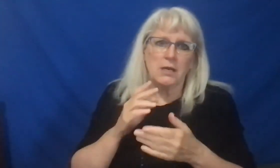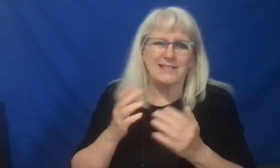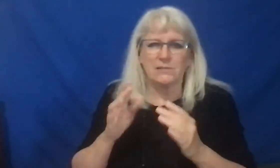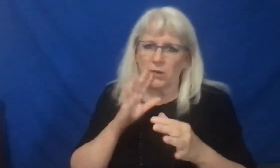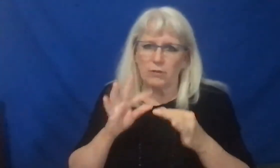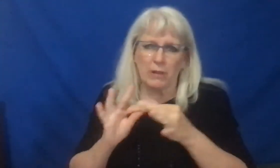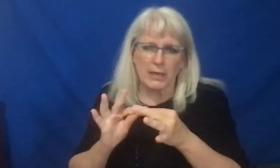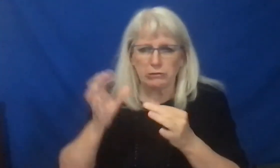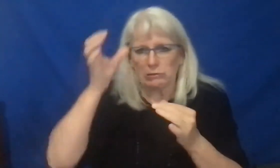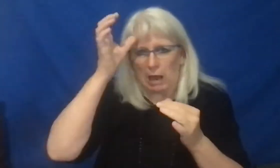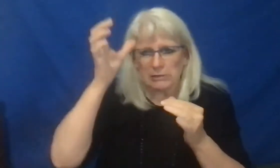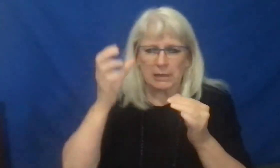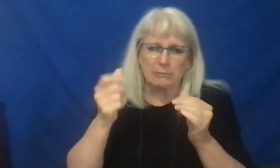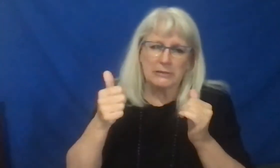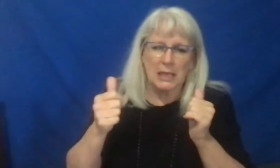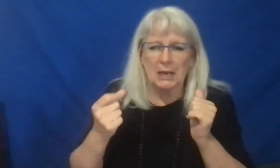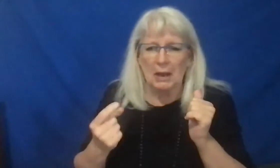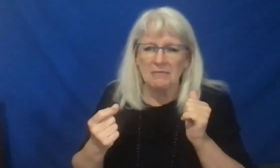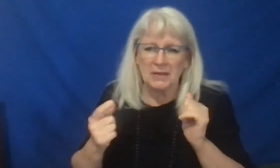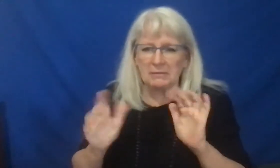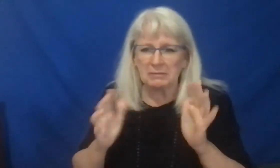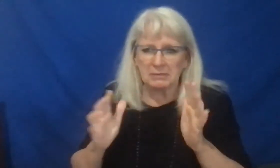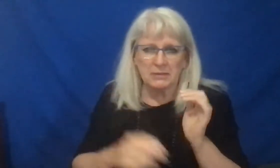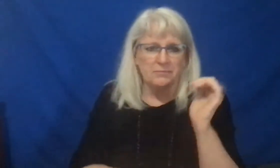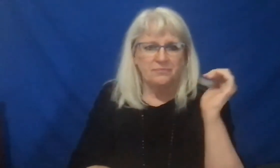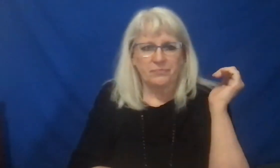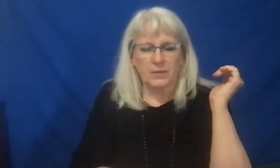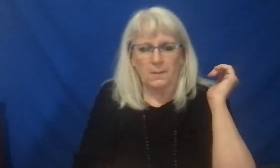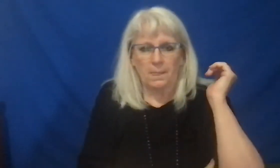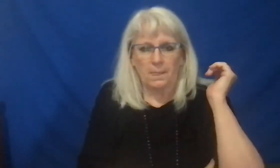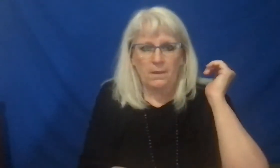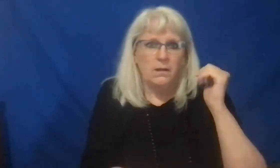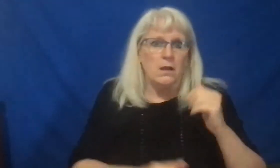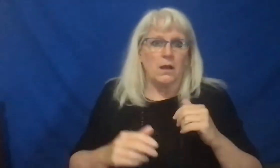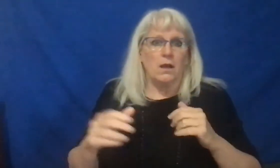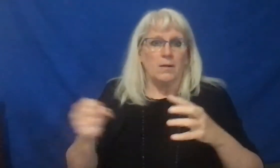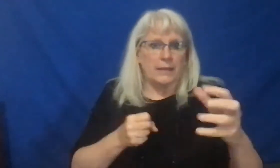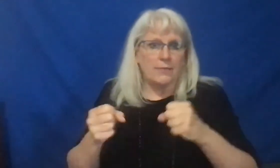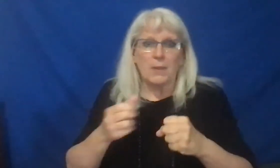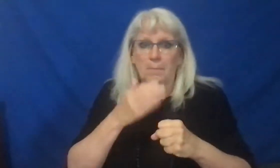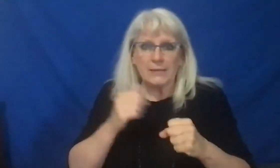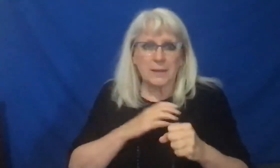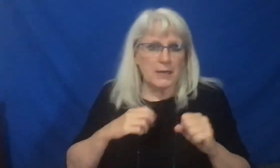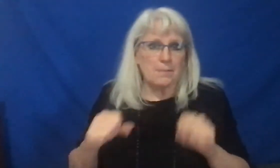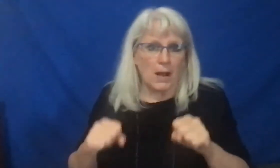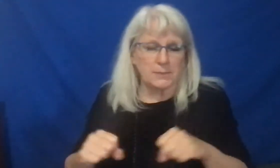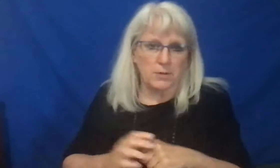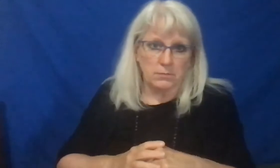I'm like crazy, part of like that building up of the best committee possible. So I was selected. I